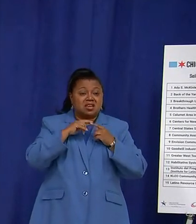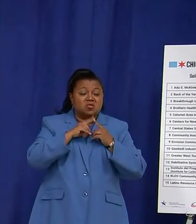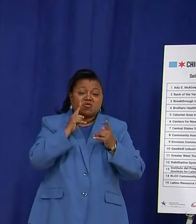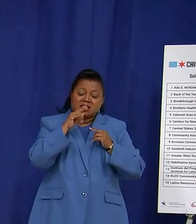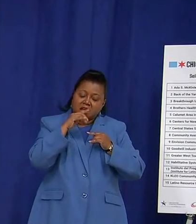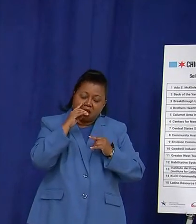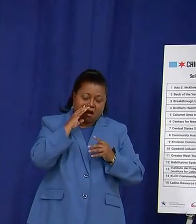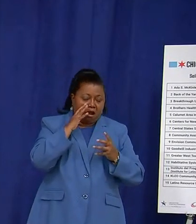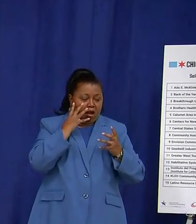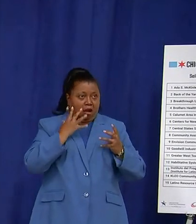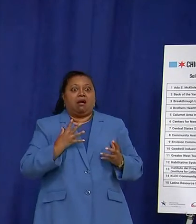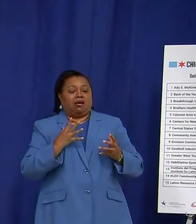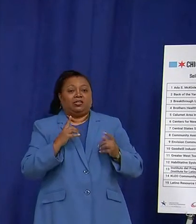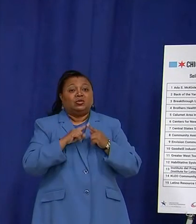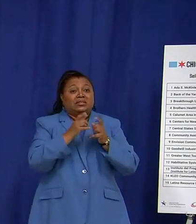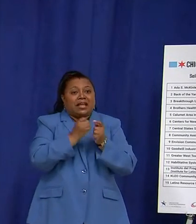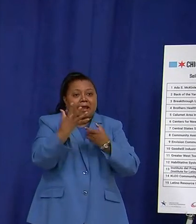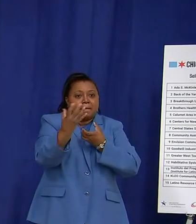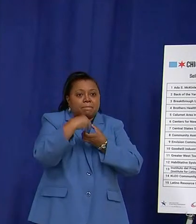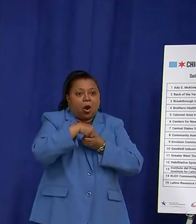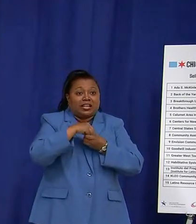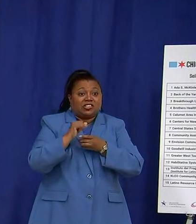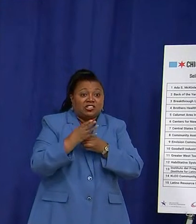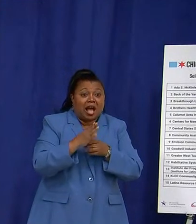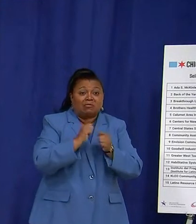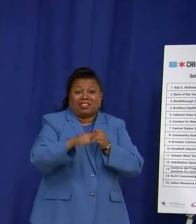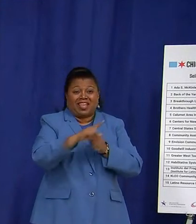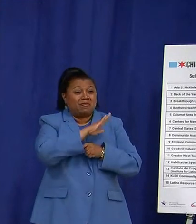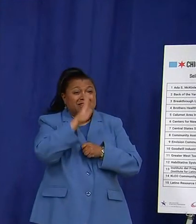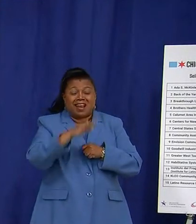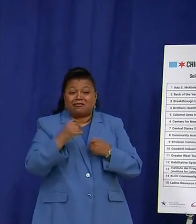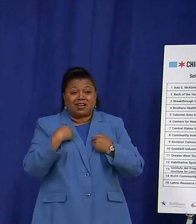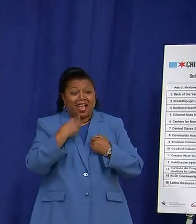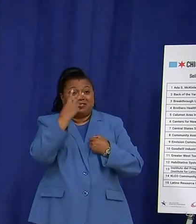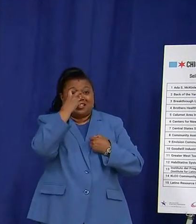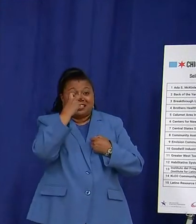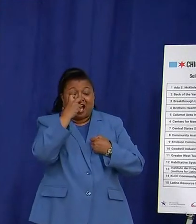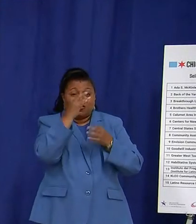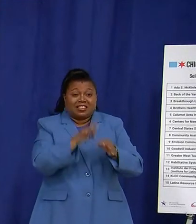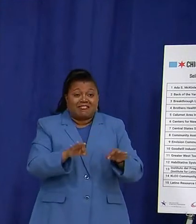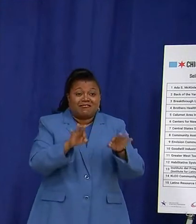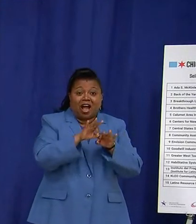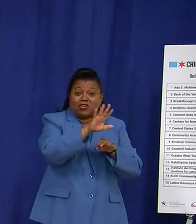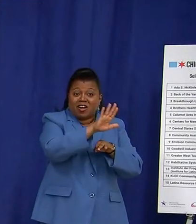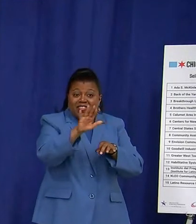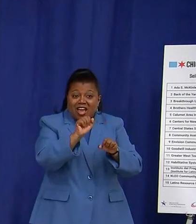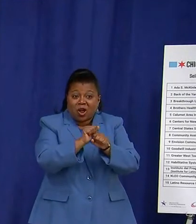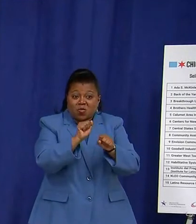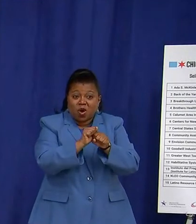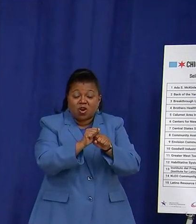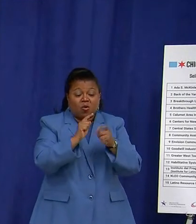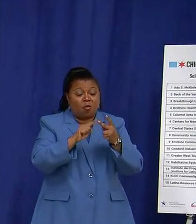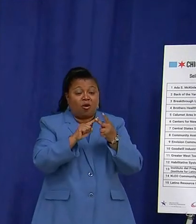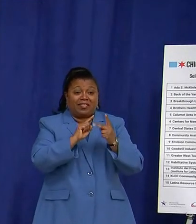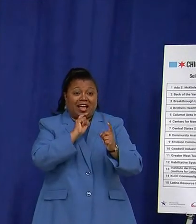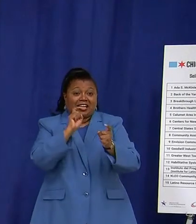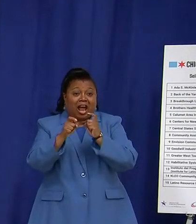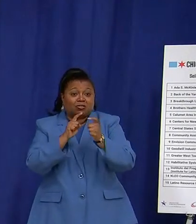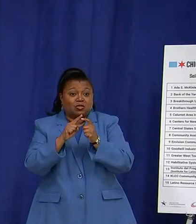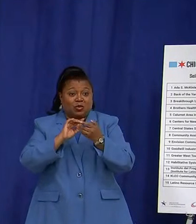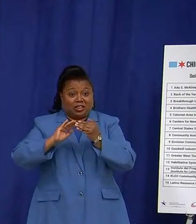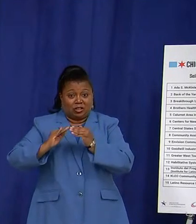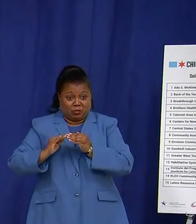historically disenfranchised to take part in jobs where they would never have to doubt the value of their work nor their contribution